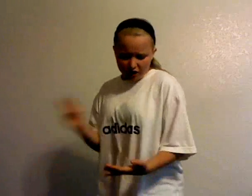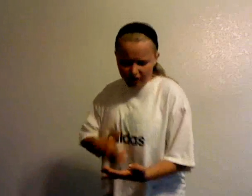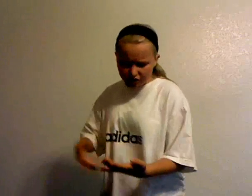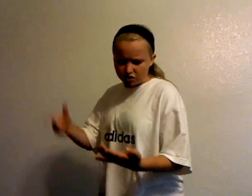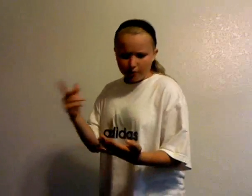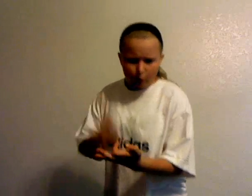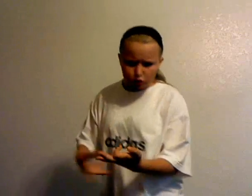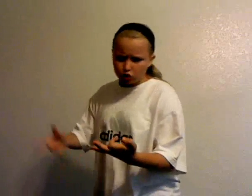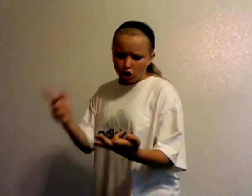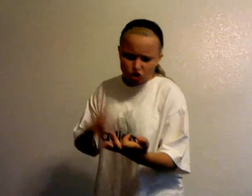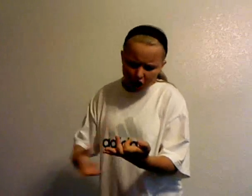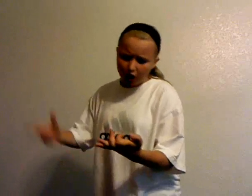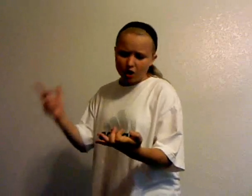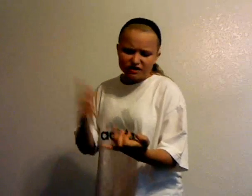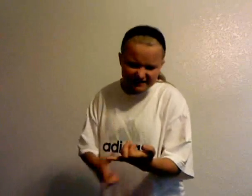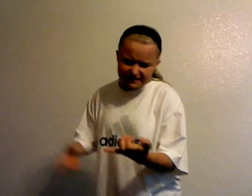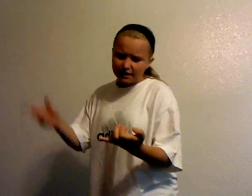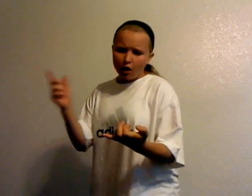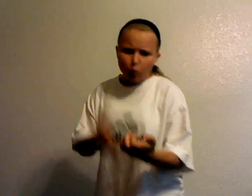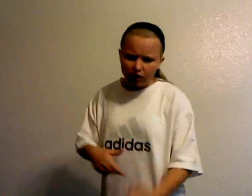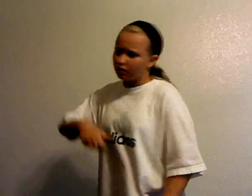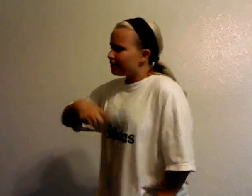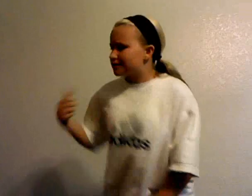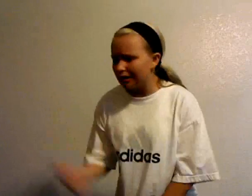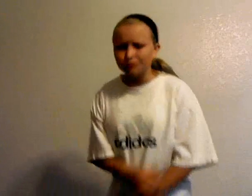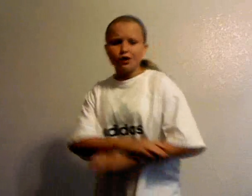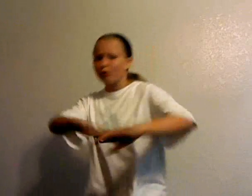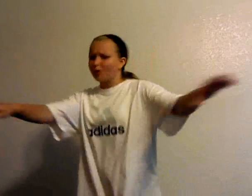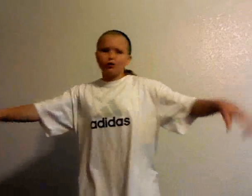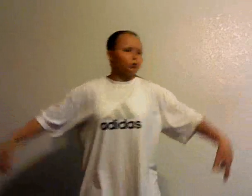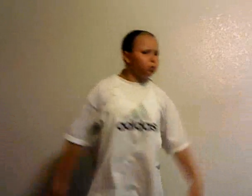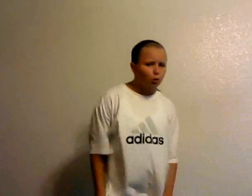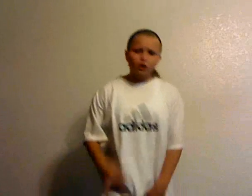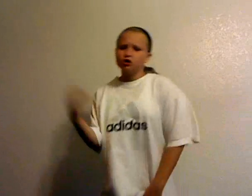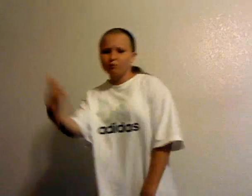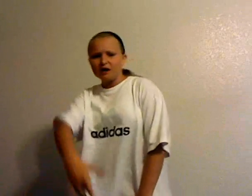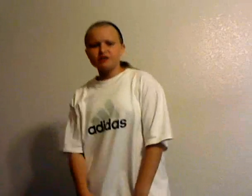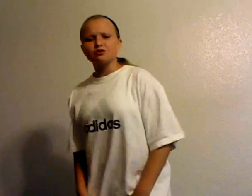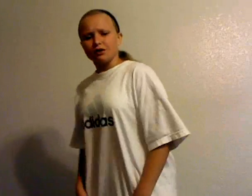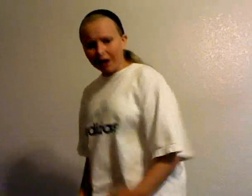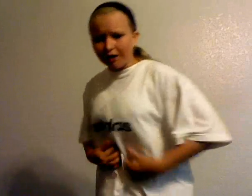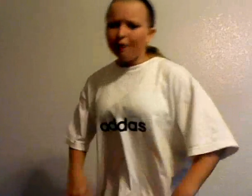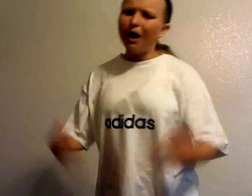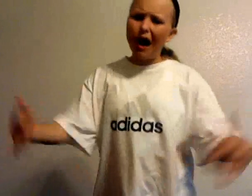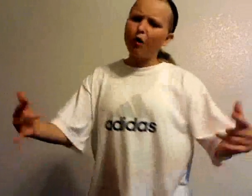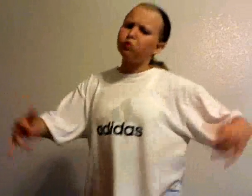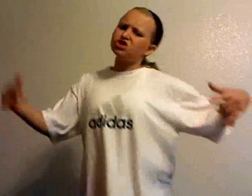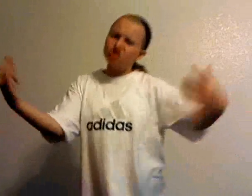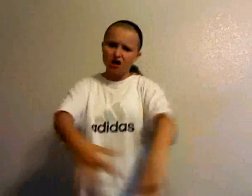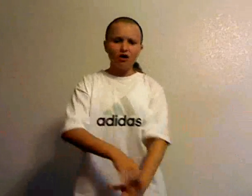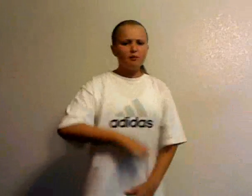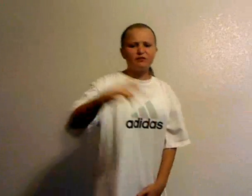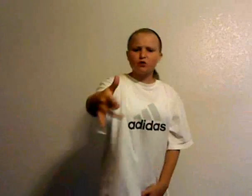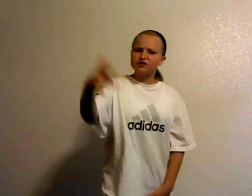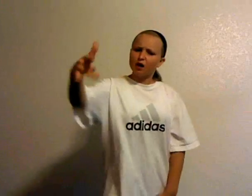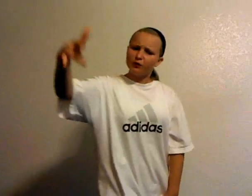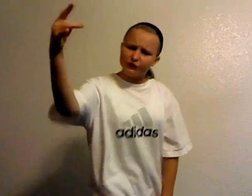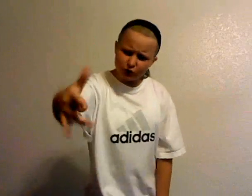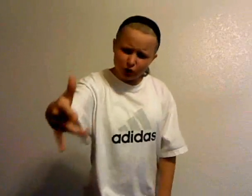Killers, murderers, trap, disease, world Sounds around the world, the virus is the cave But I will shame, before it's not for you